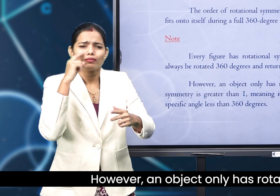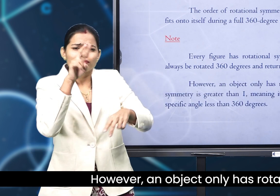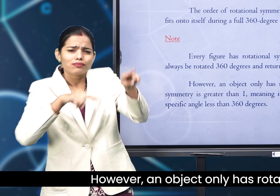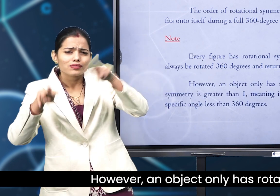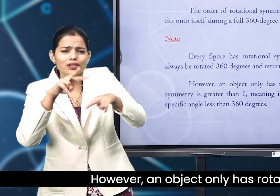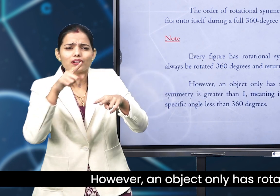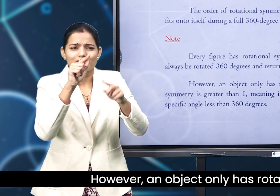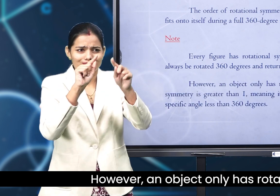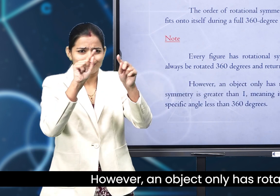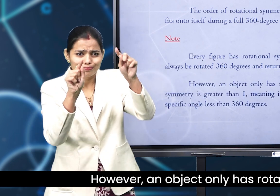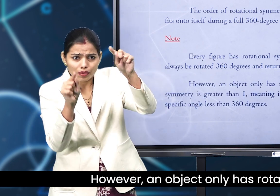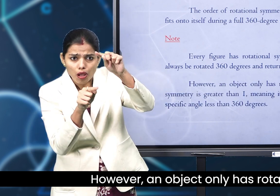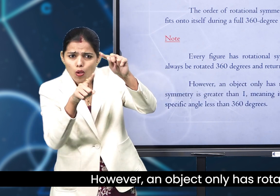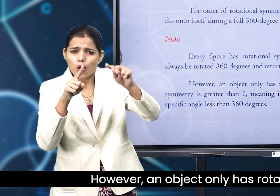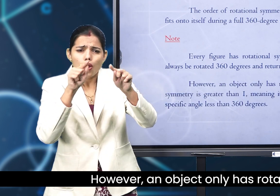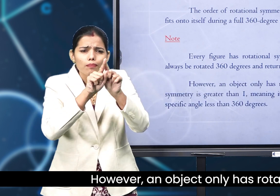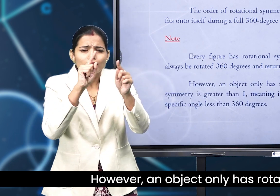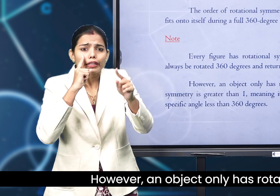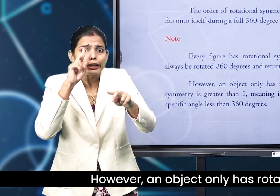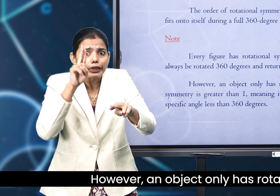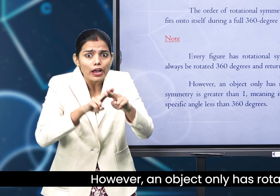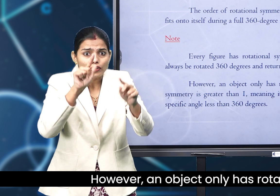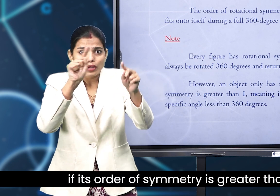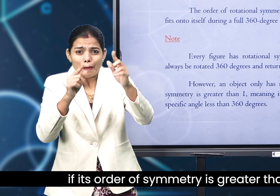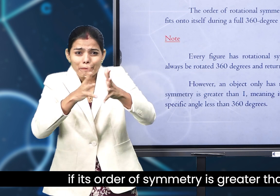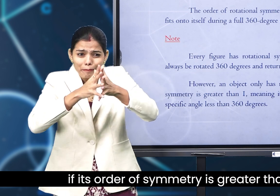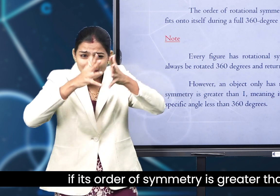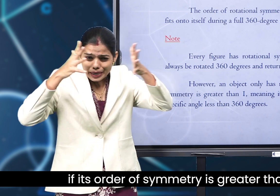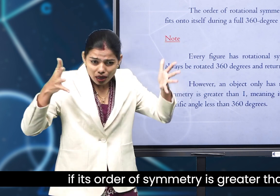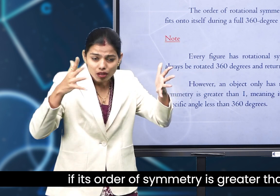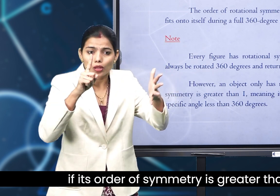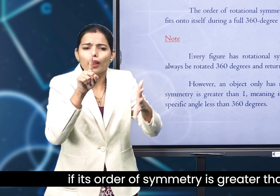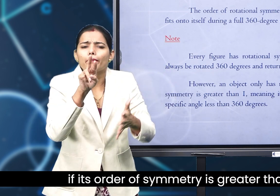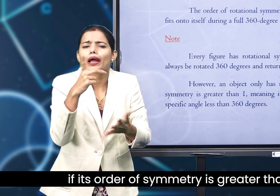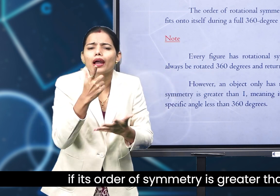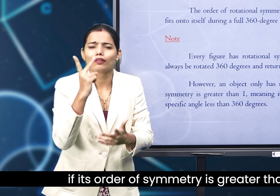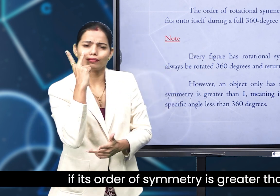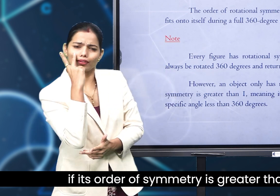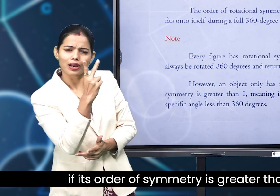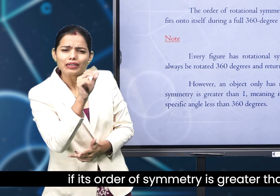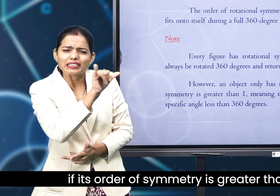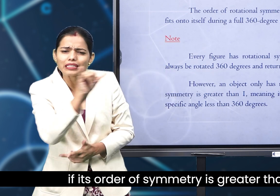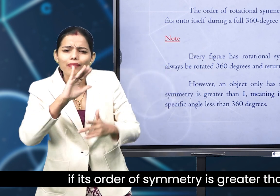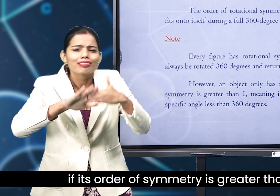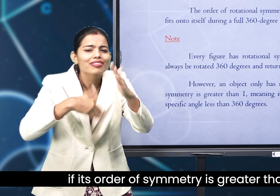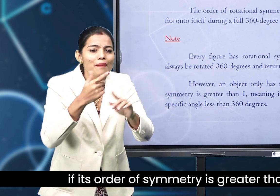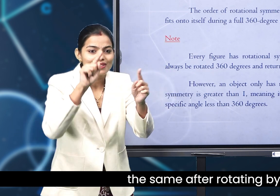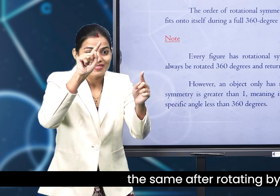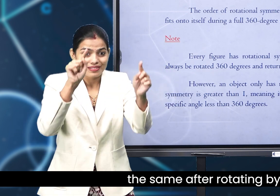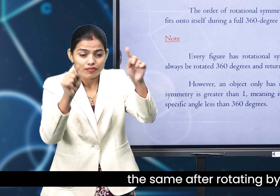However, an object only has rotational symmetry if its order of symmetry is greater than 1, meaning it looks the